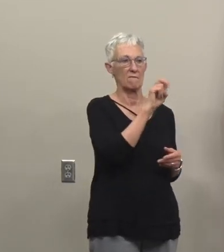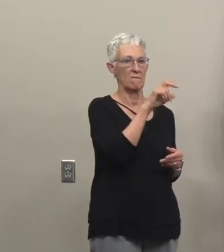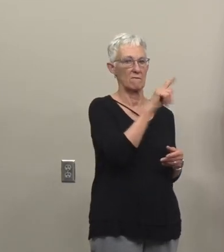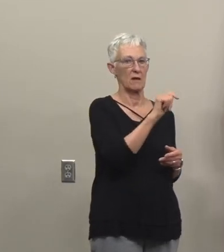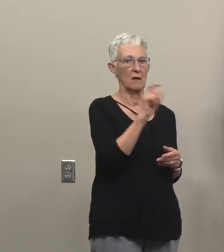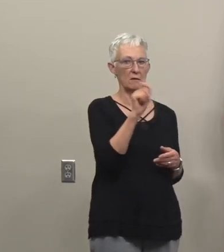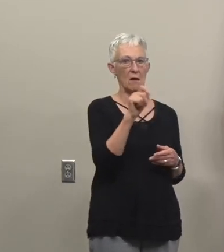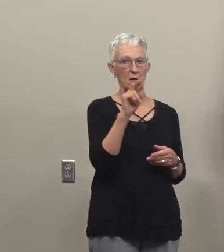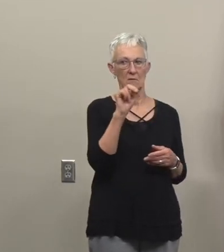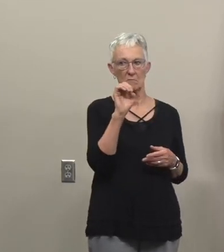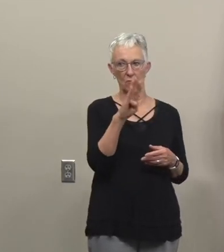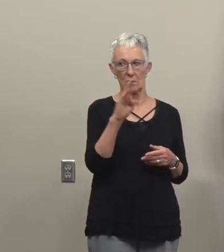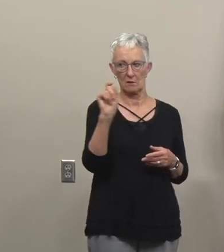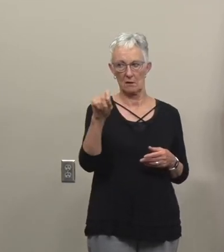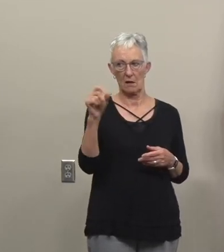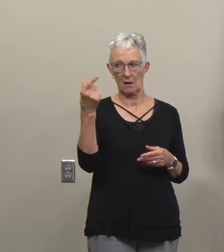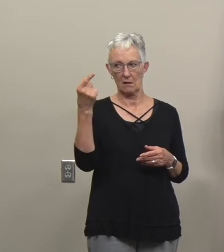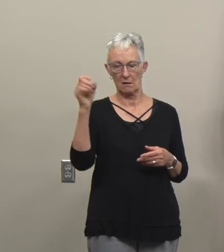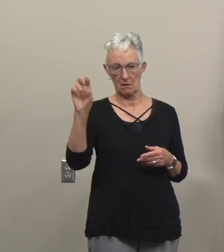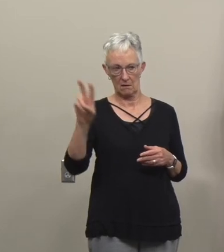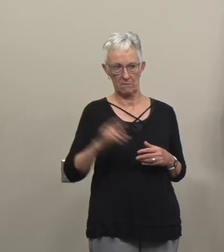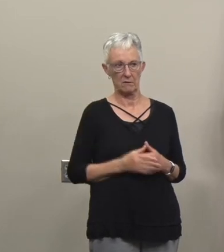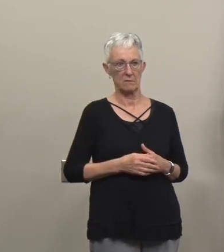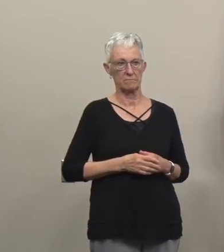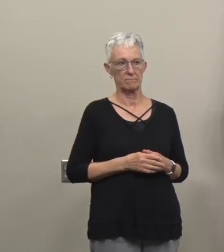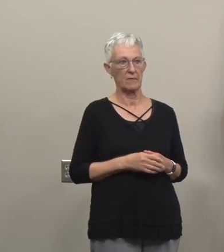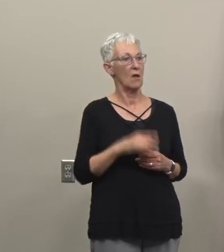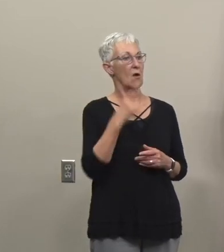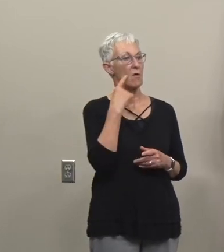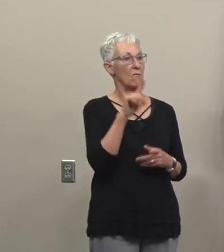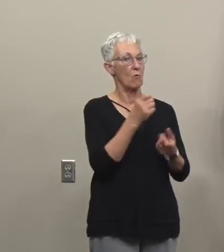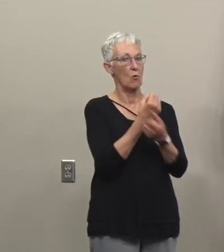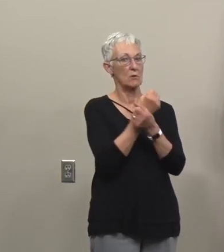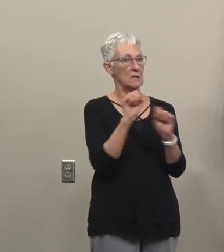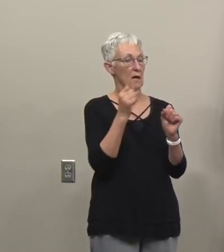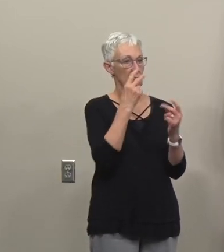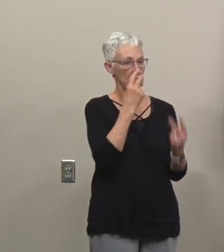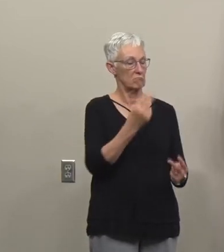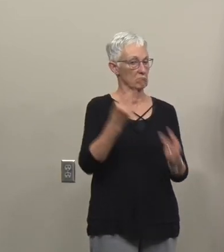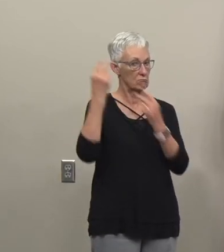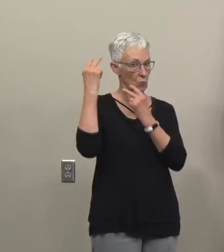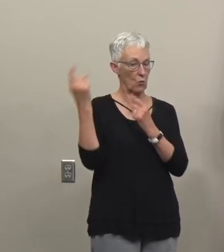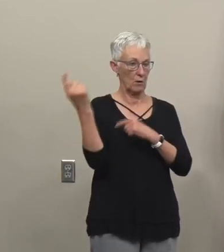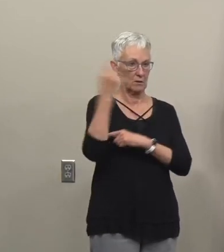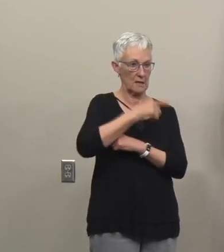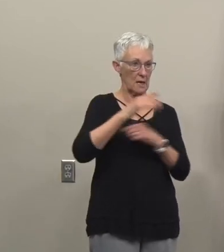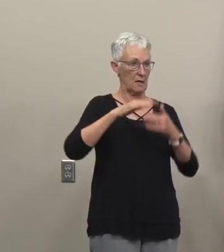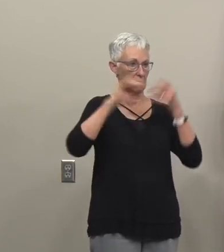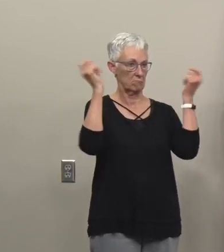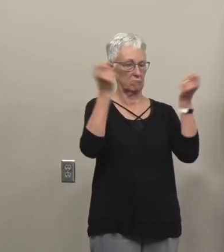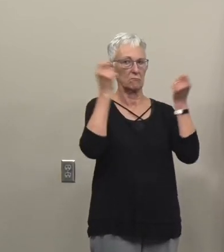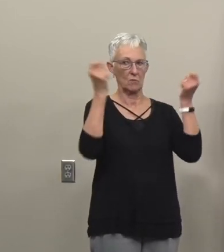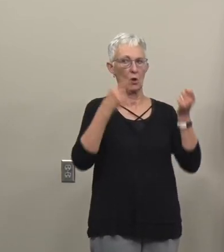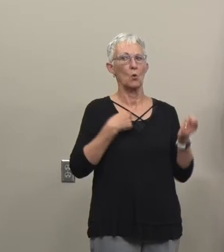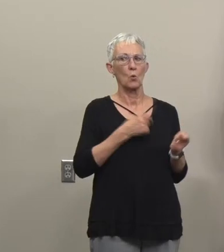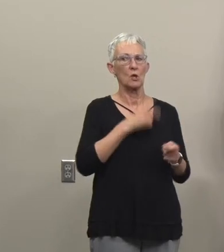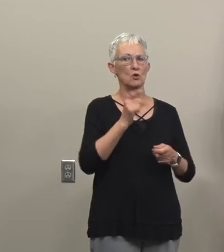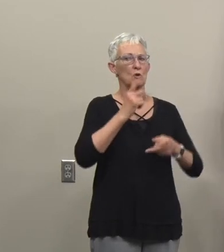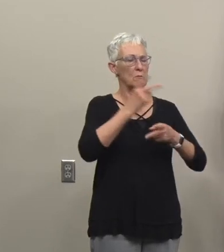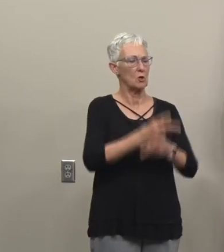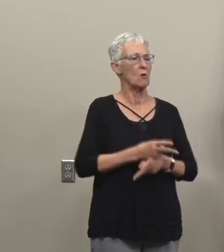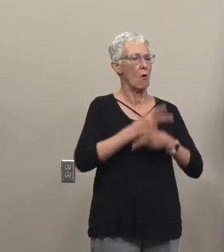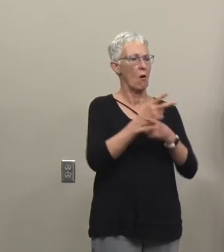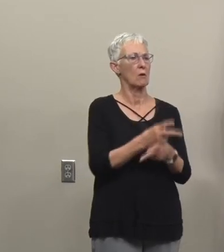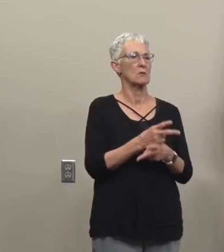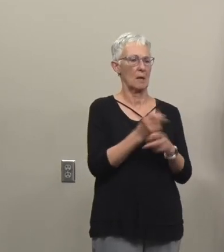veterans.nebraska.gov. To observe Memorial Day safely, our health department recommends that we take extra precautions and make plans that allow us